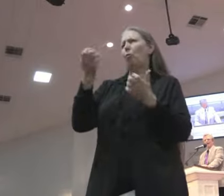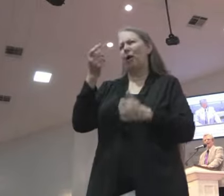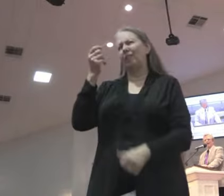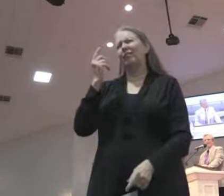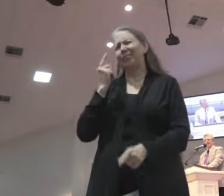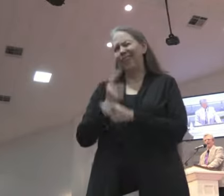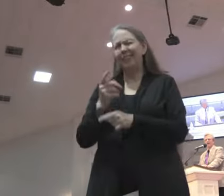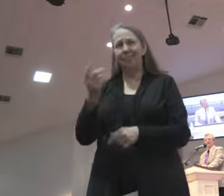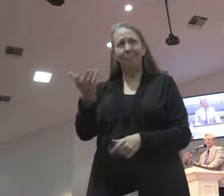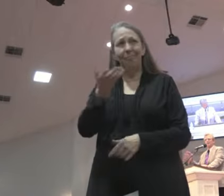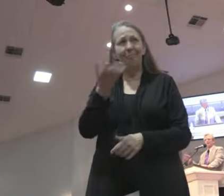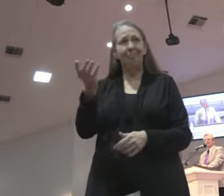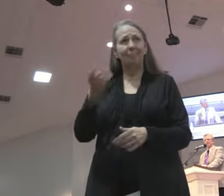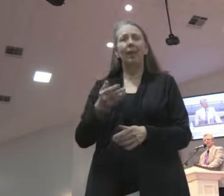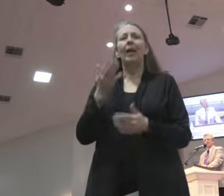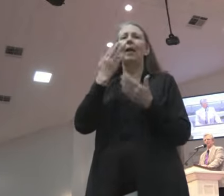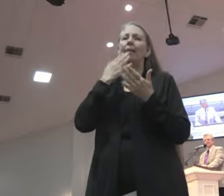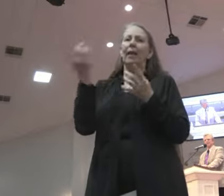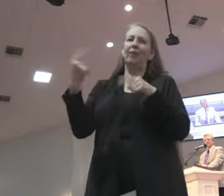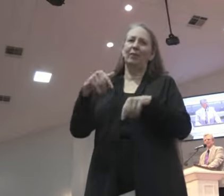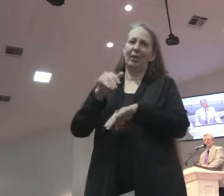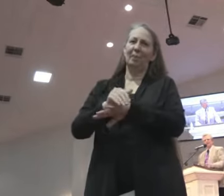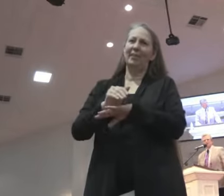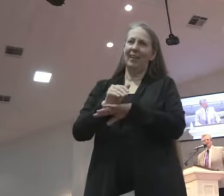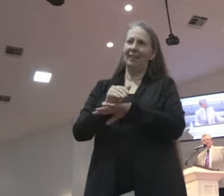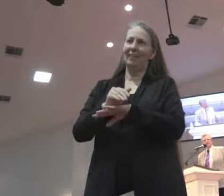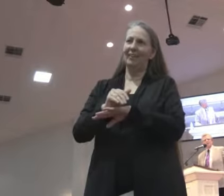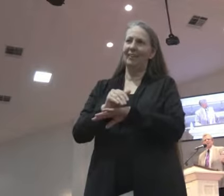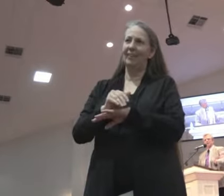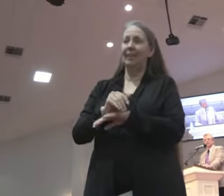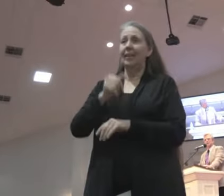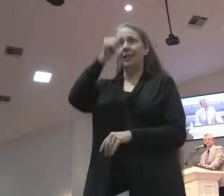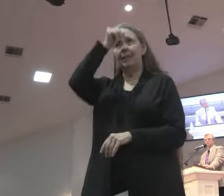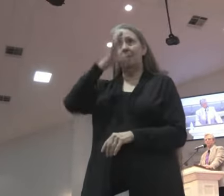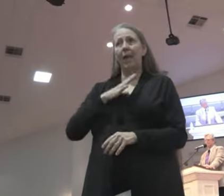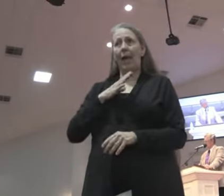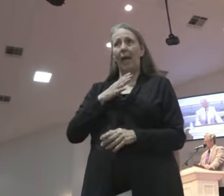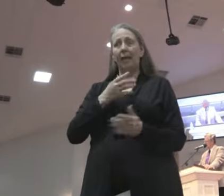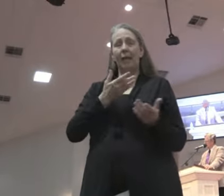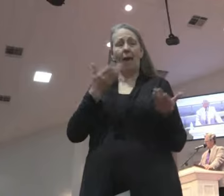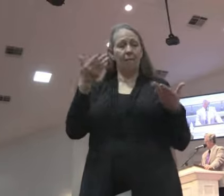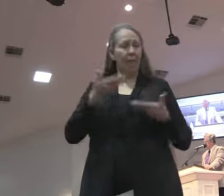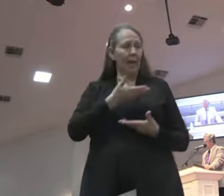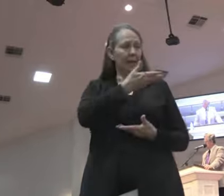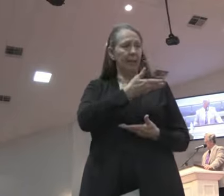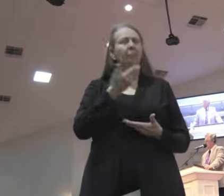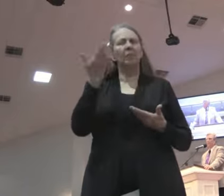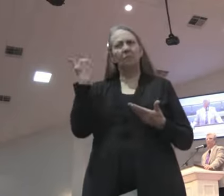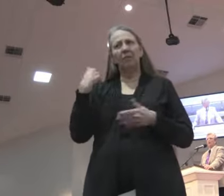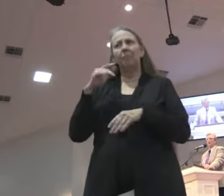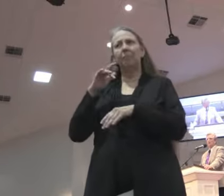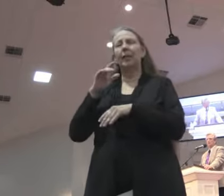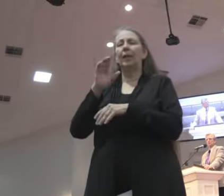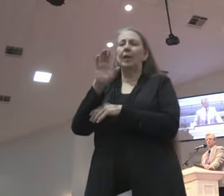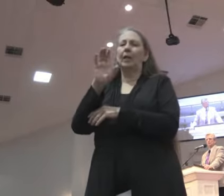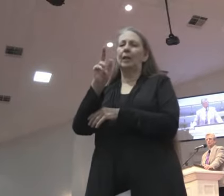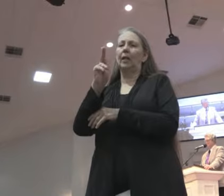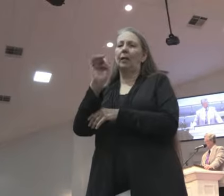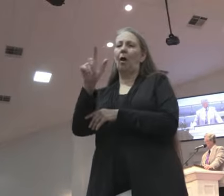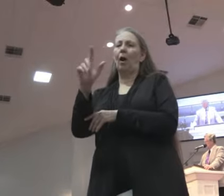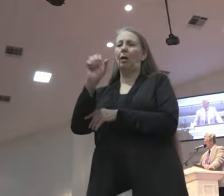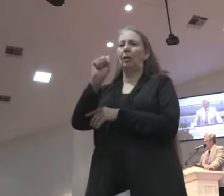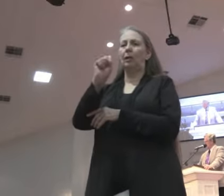please God. Amen. Thank you again for coming tonight. The gentleman I'm bringing to the pulpit has been here before, Brother Call.